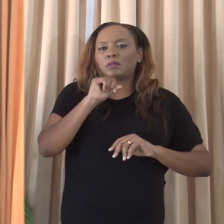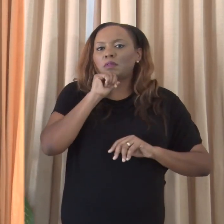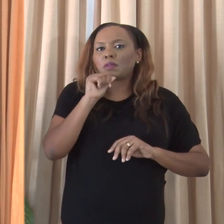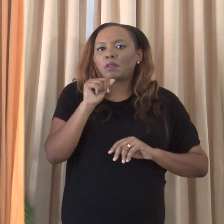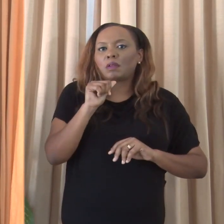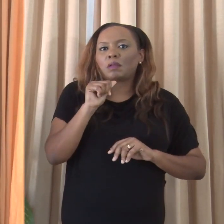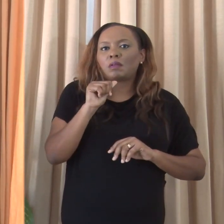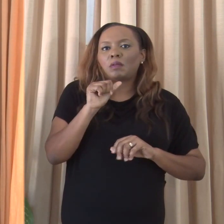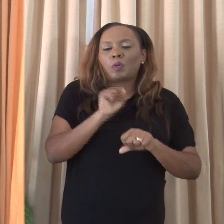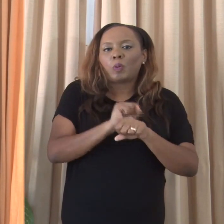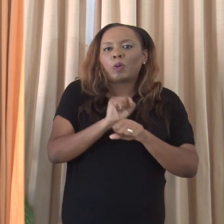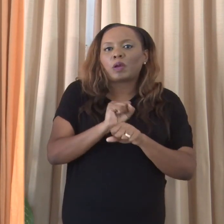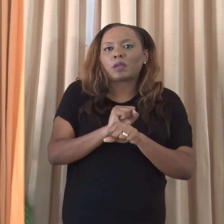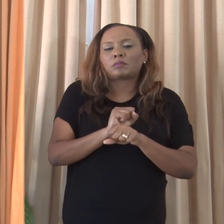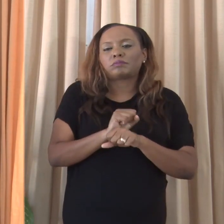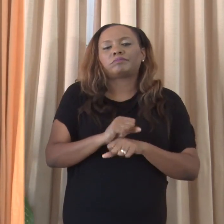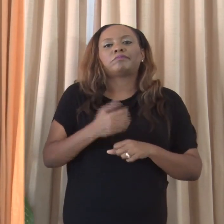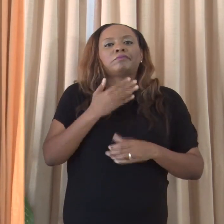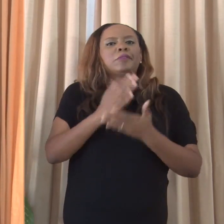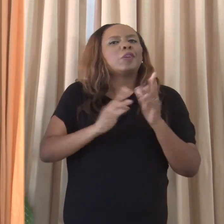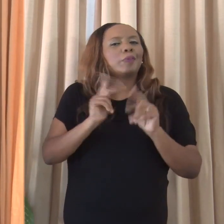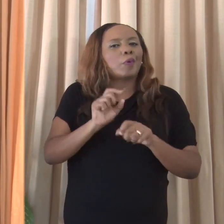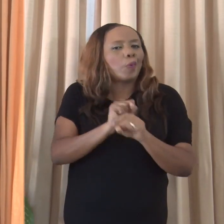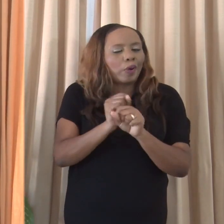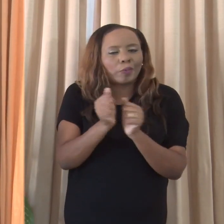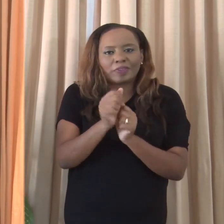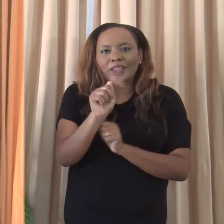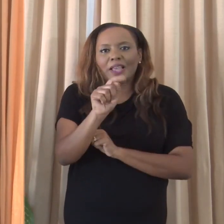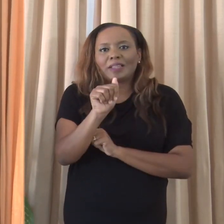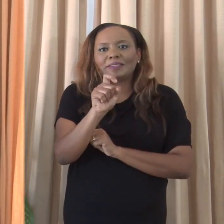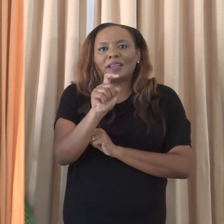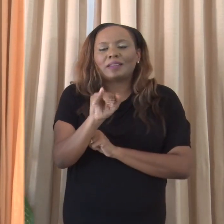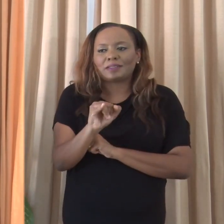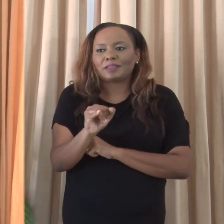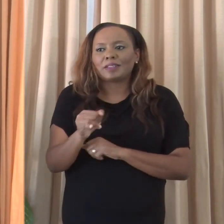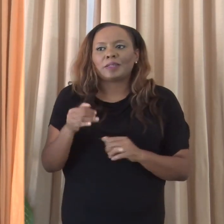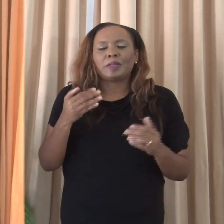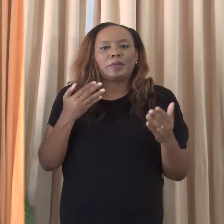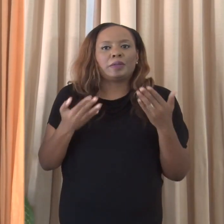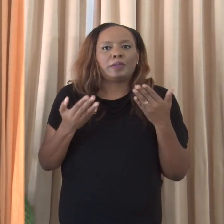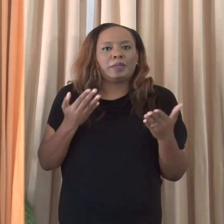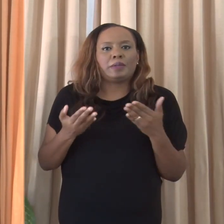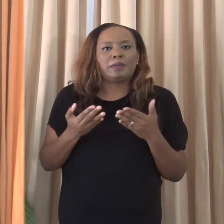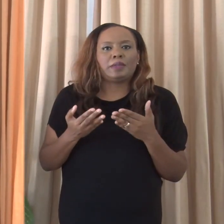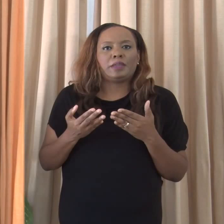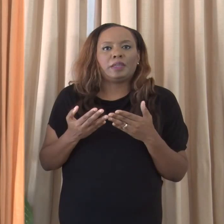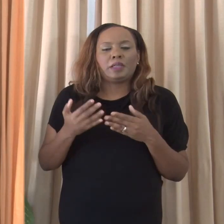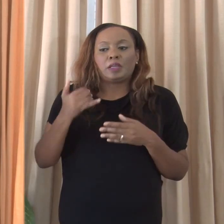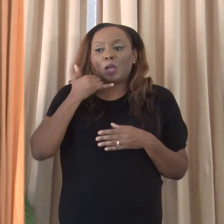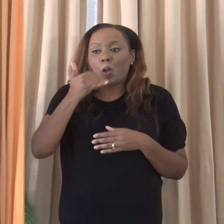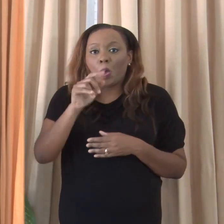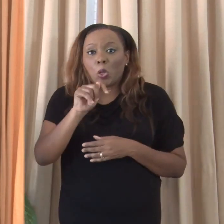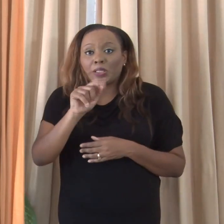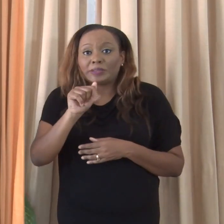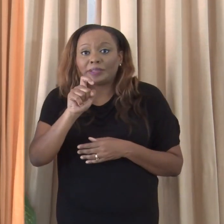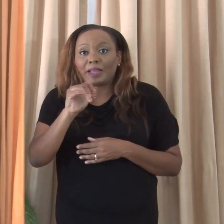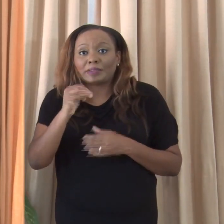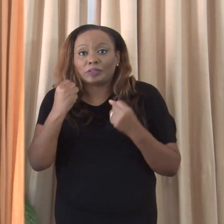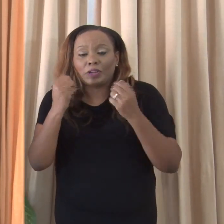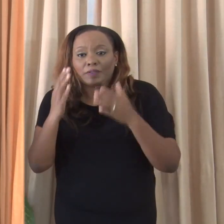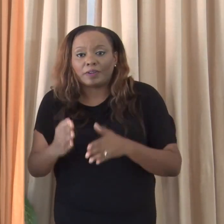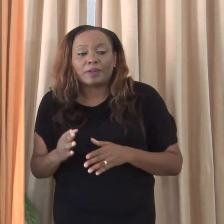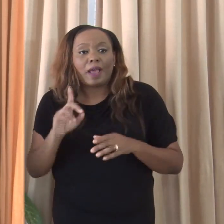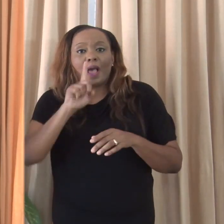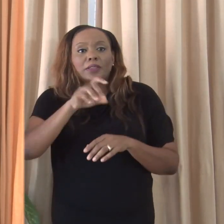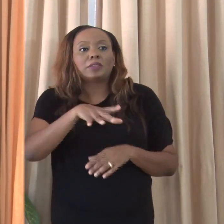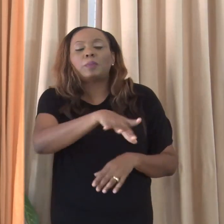with a restaurant so as to facilitate that kind of takeout, that kind of delivery and takeout. I think it is important